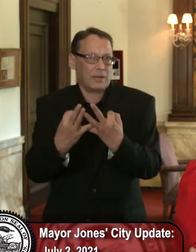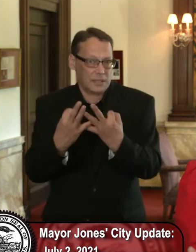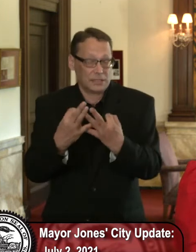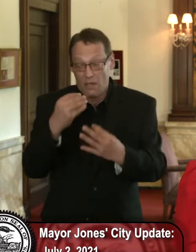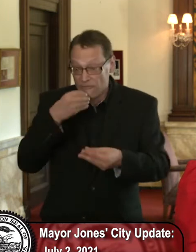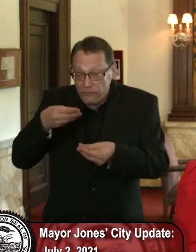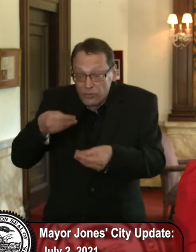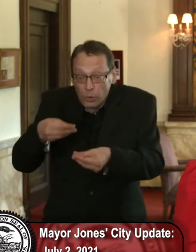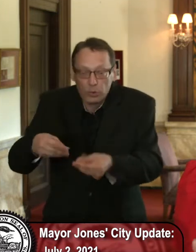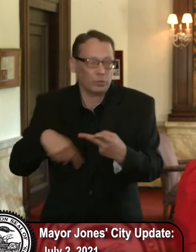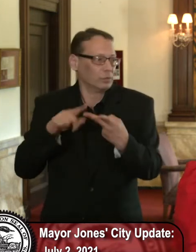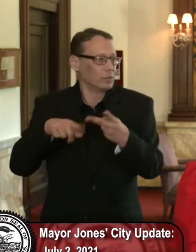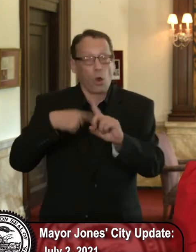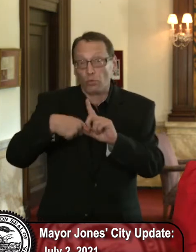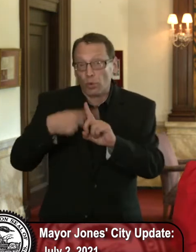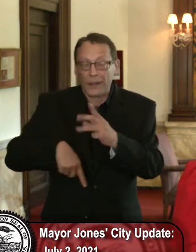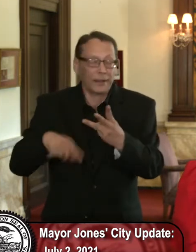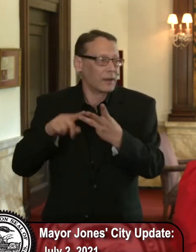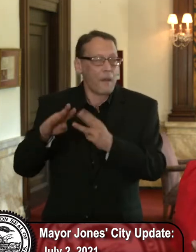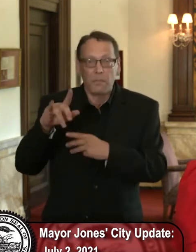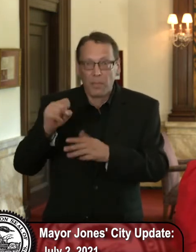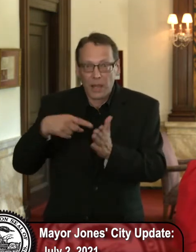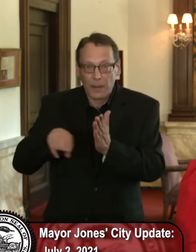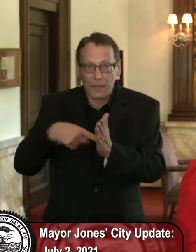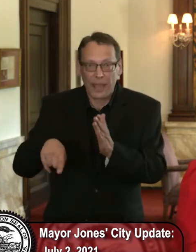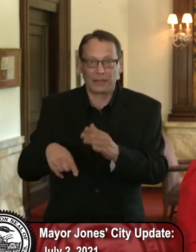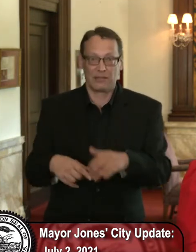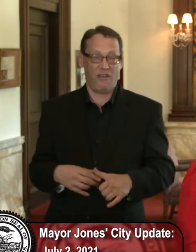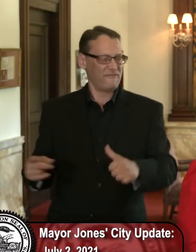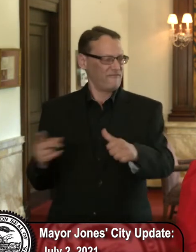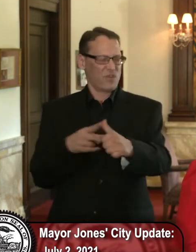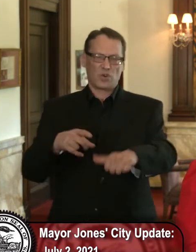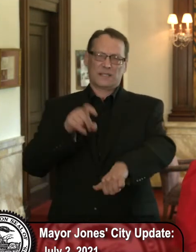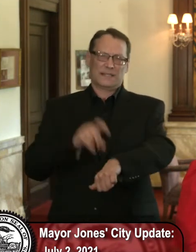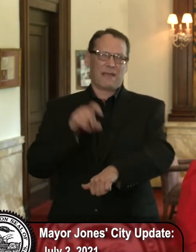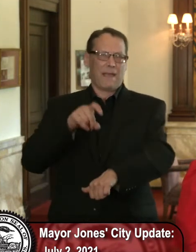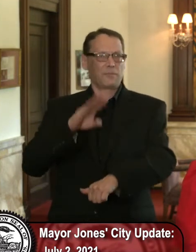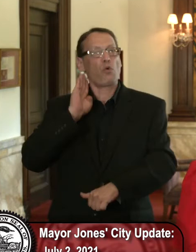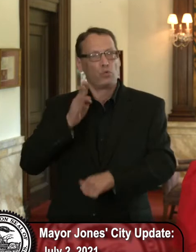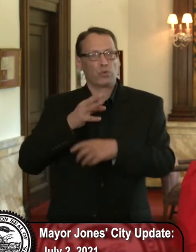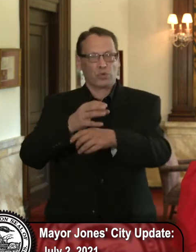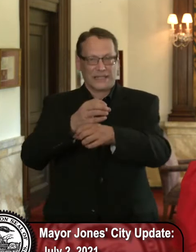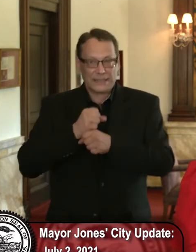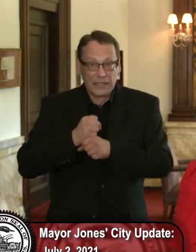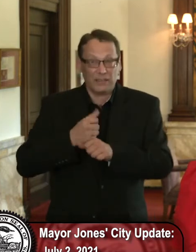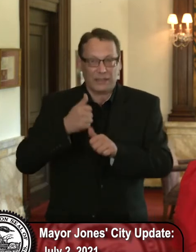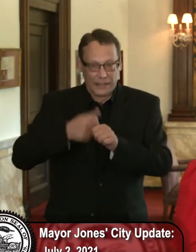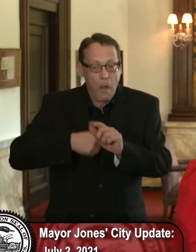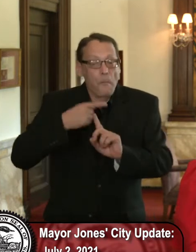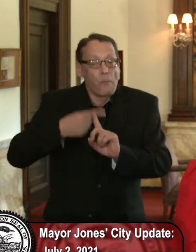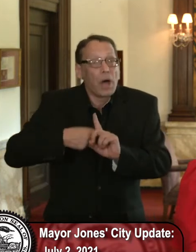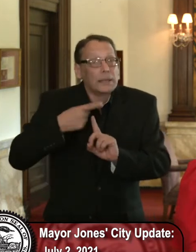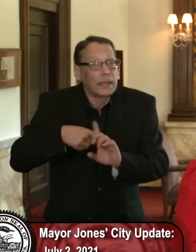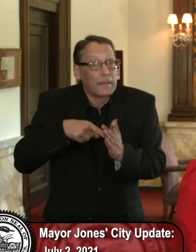table, make rent, and pay the bills. For the first time, people will receive the child tax credit in monthly payments.